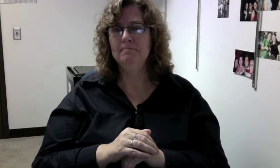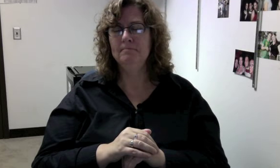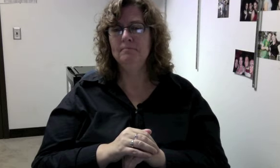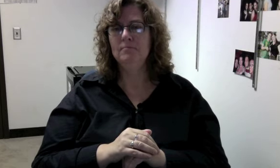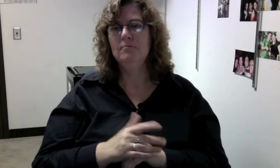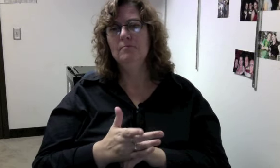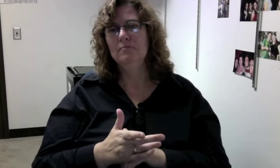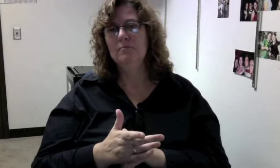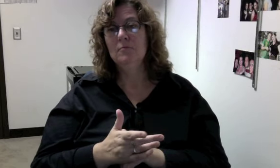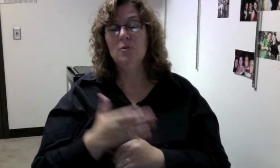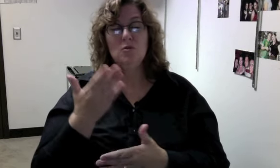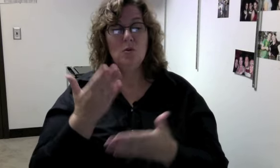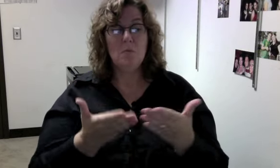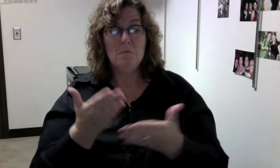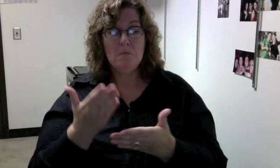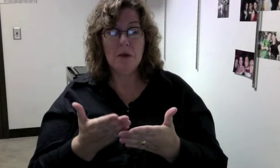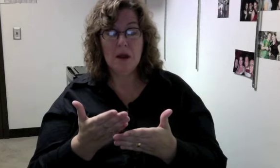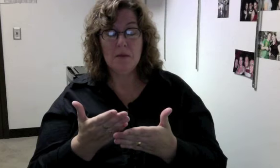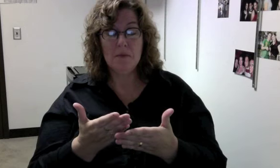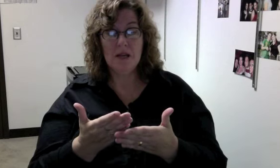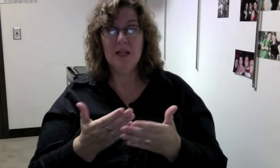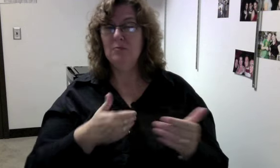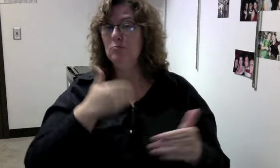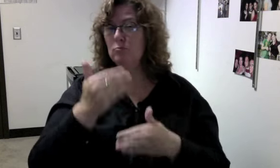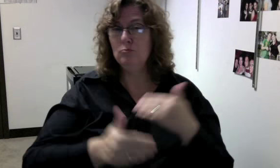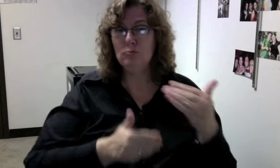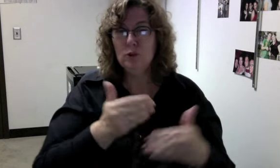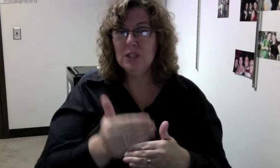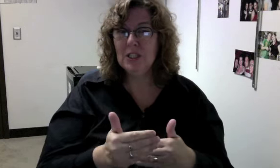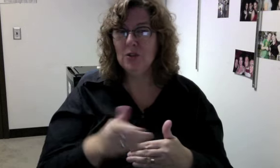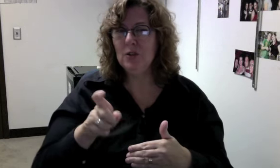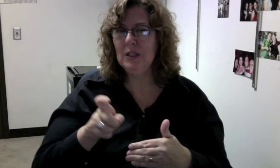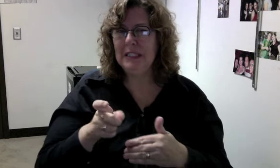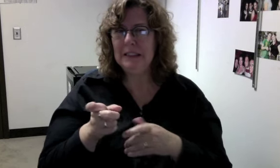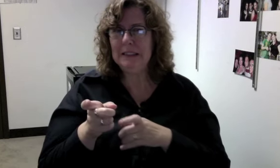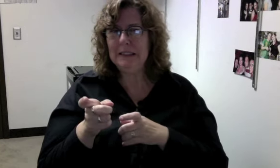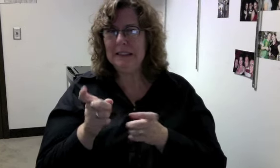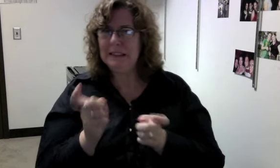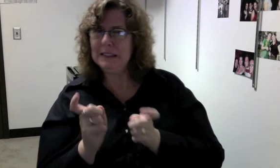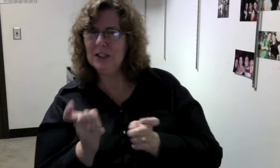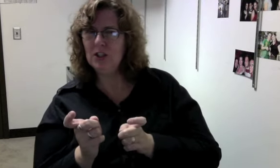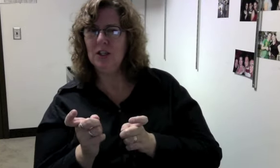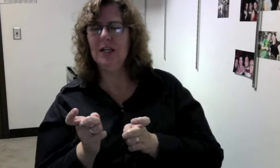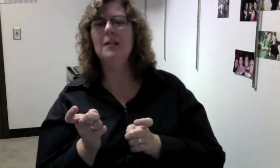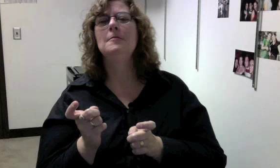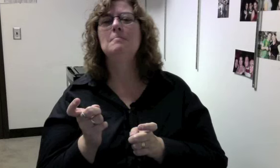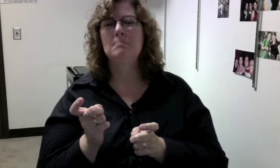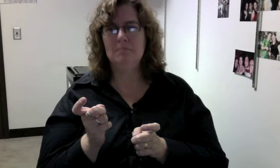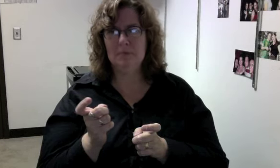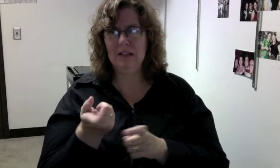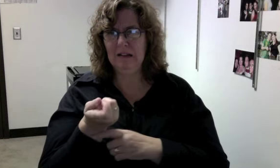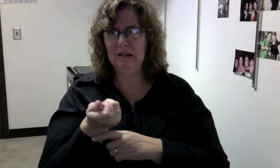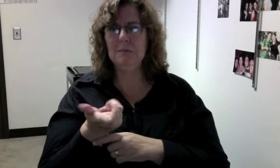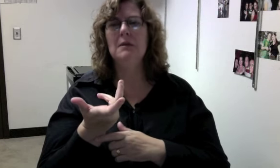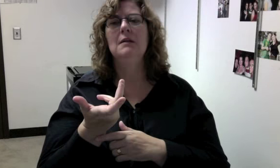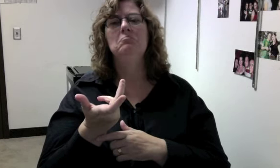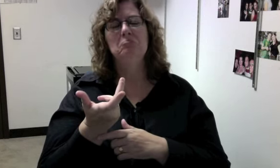you may have to modify your procedure to get some results. And then you're going to keep, from